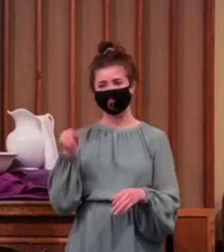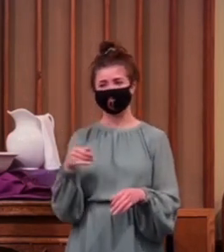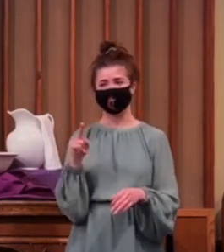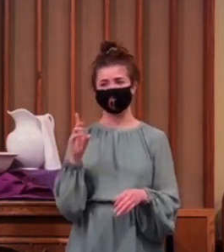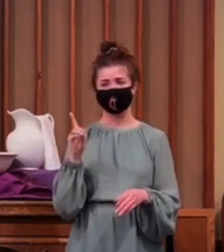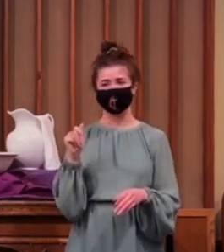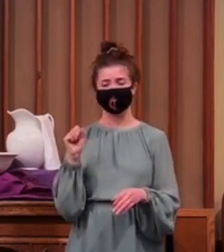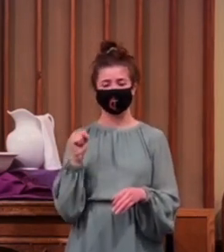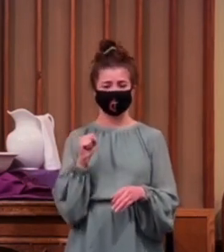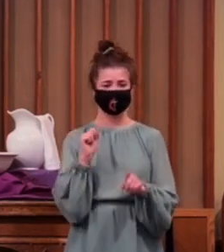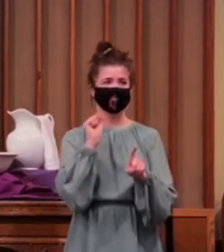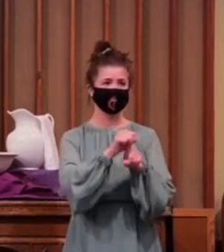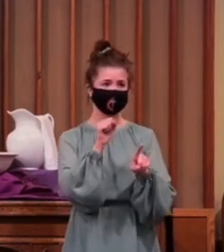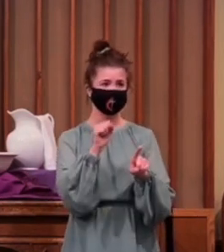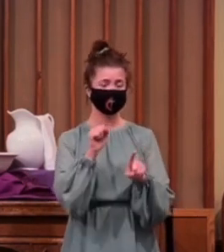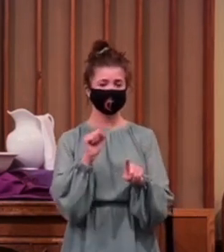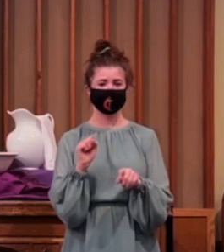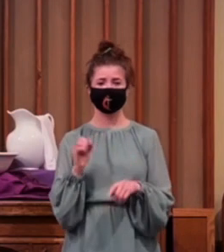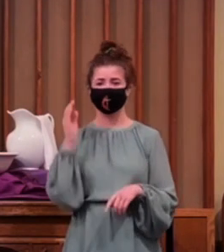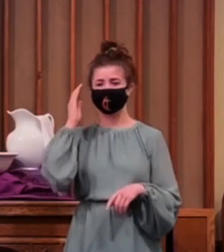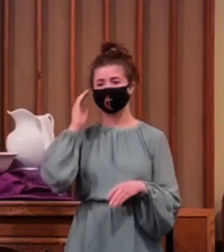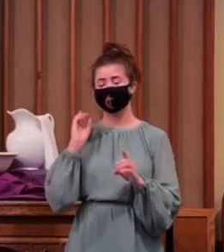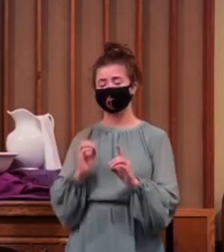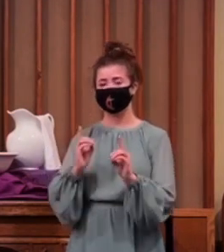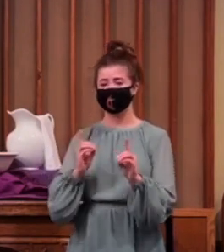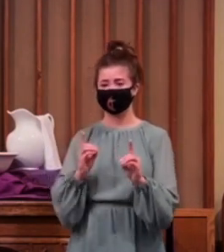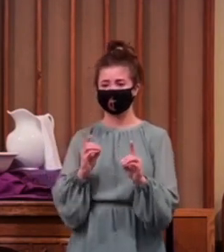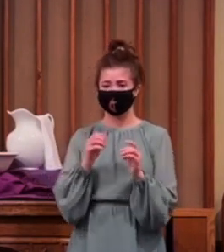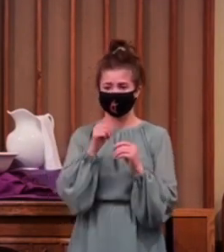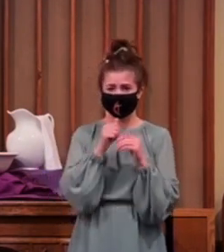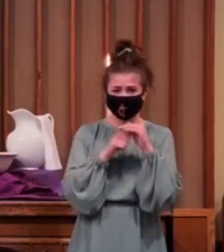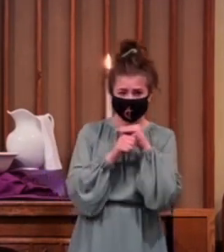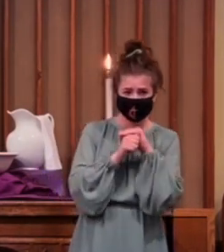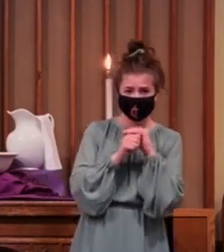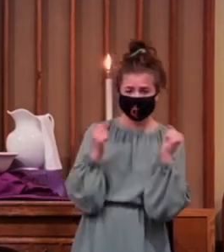knew the disciples would hide in fear.